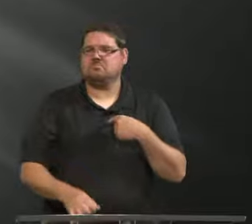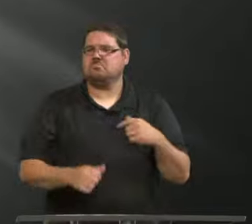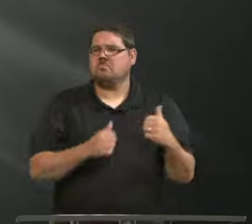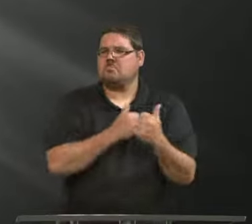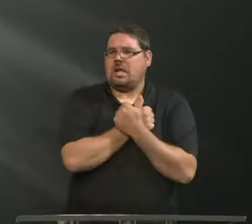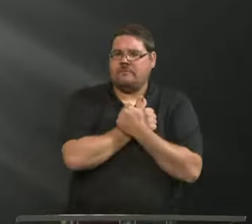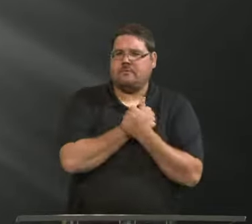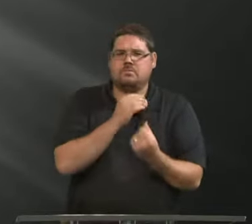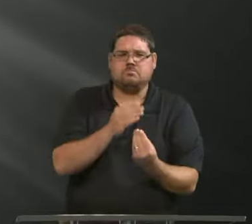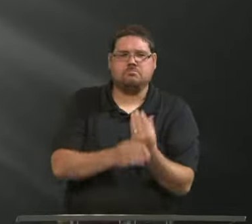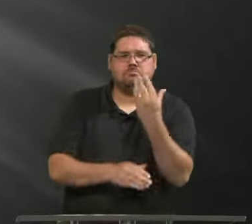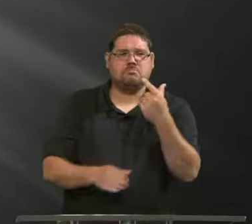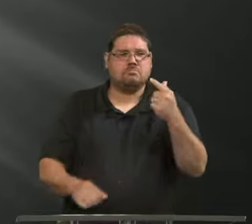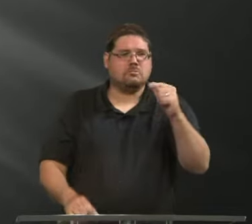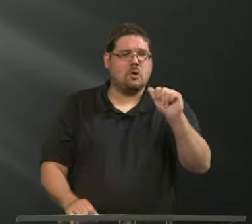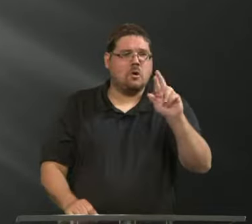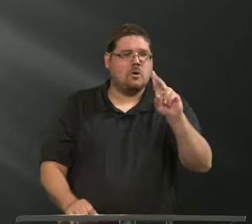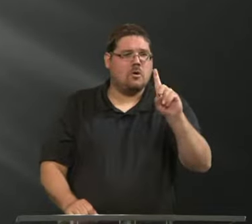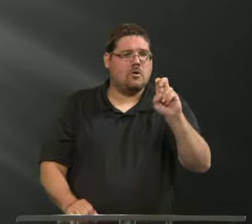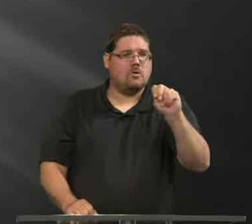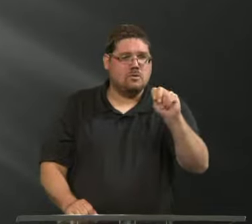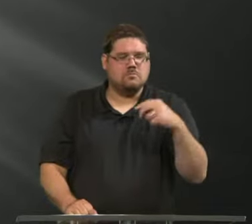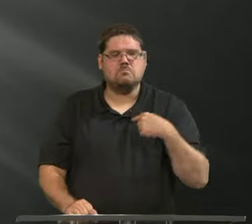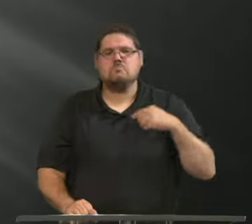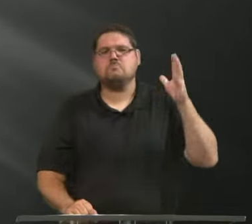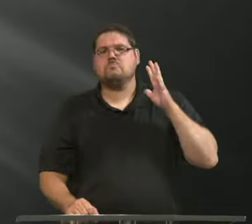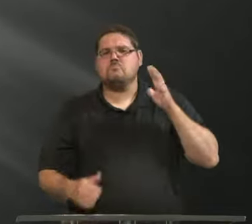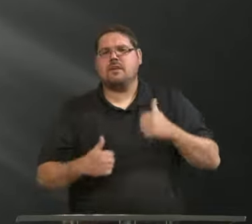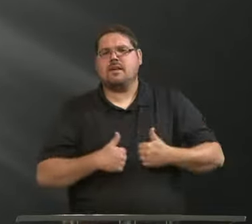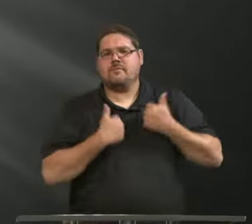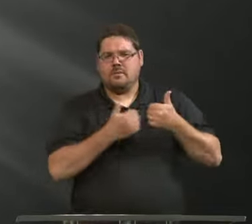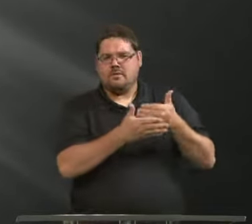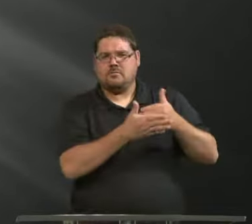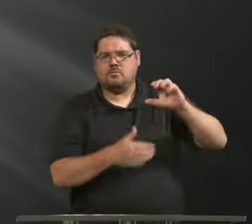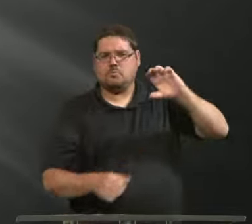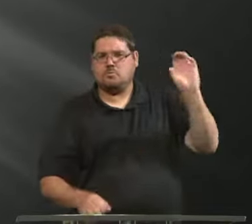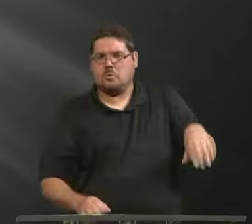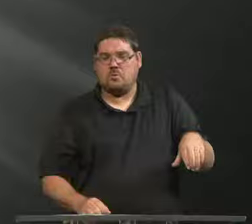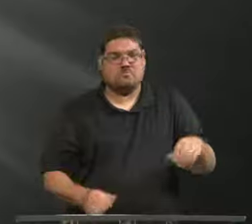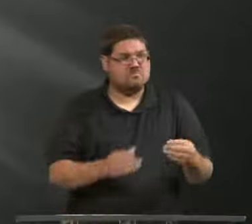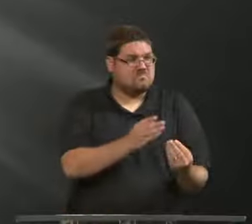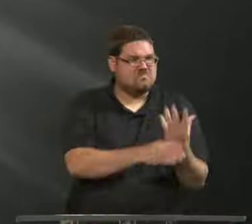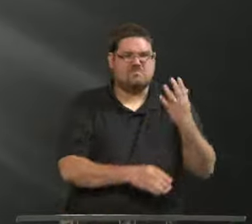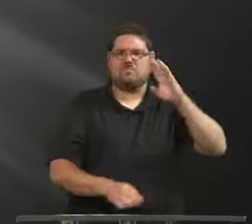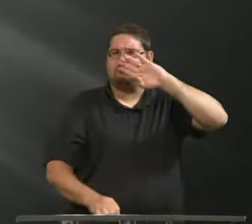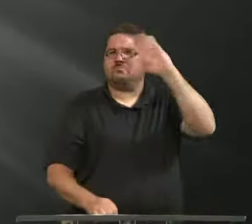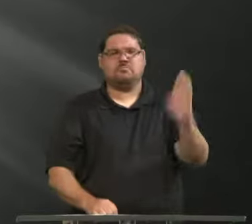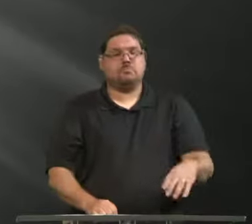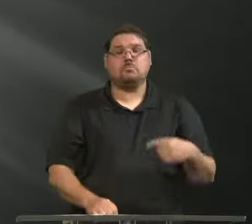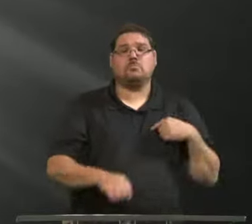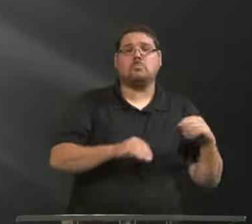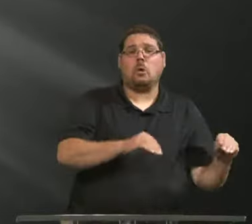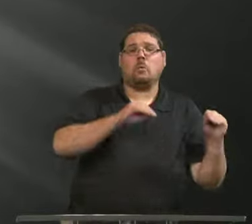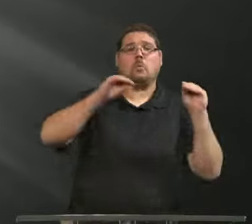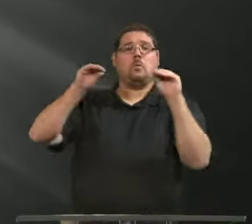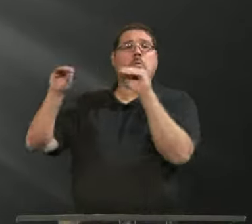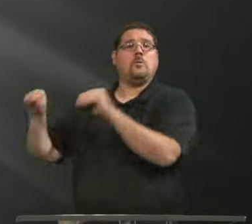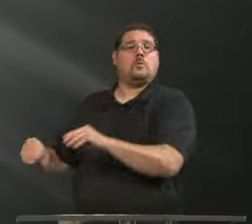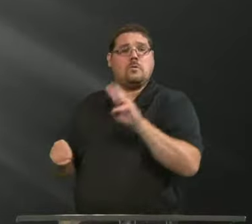dust again. Well, I love to garden myself. Before, when I lived near Chicago, I never did